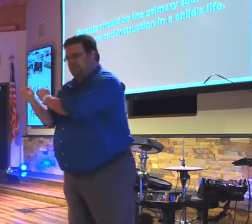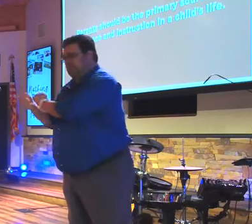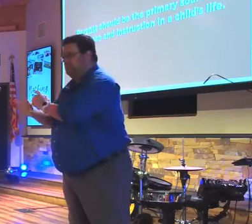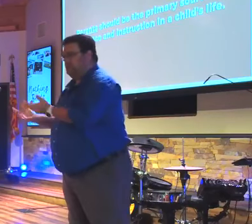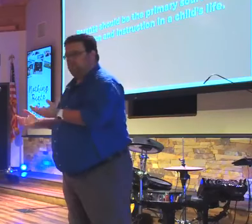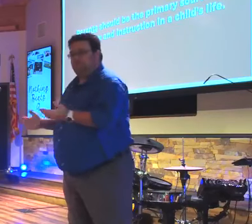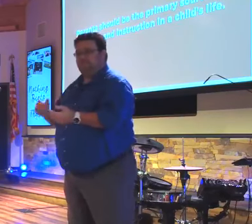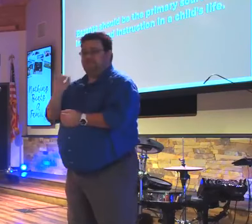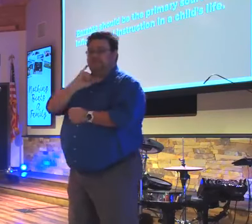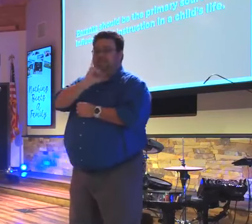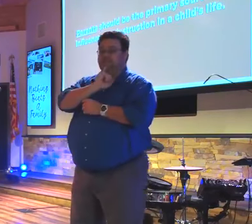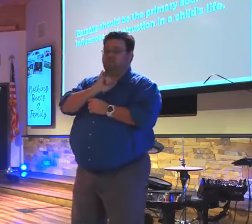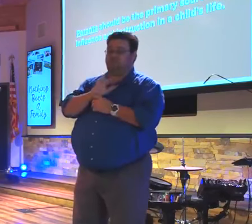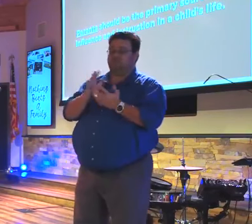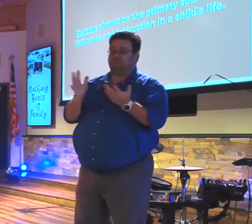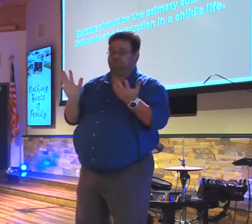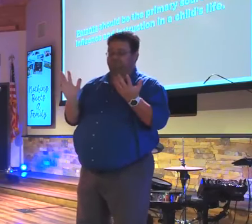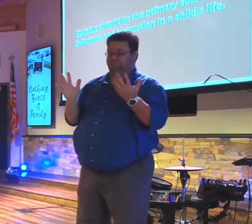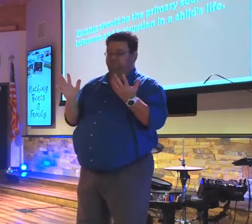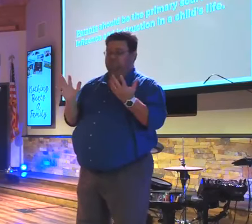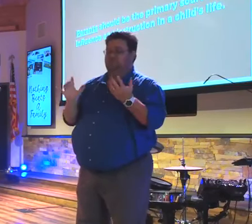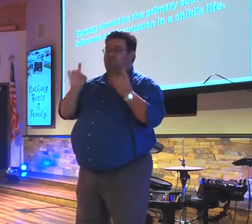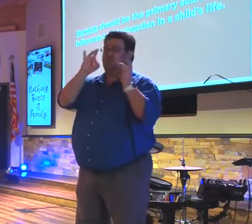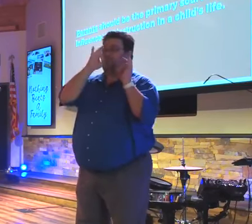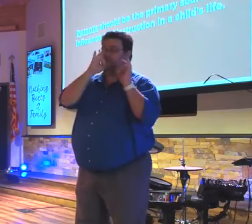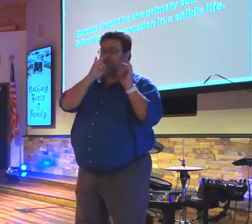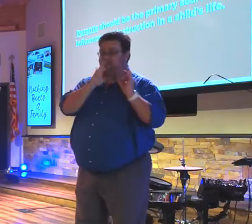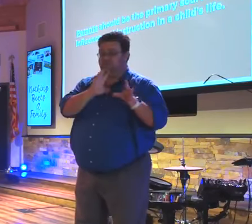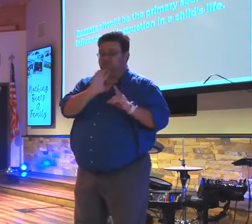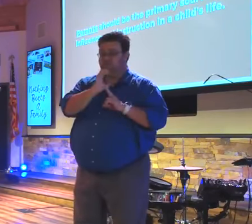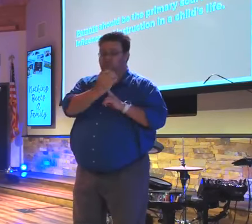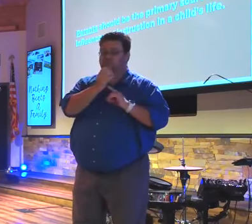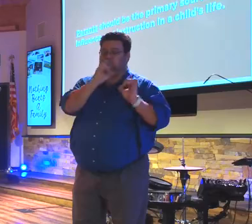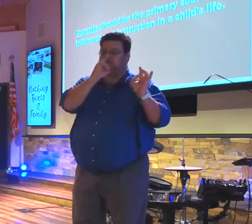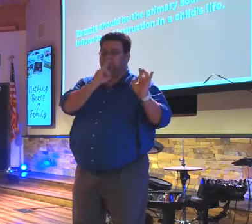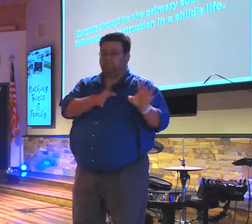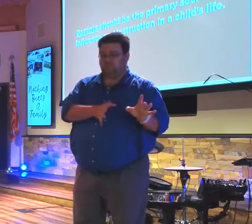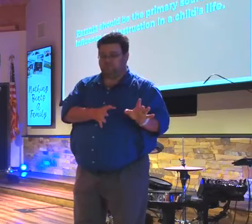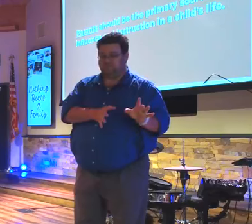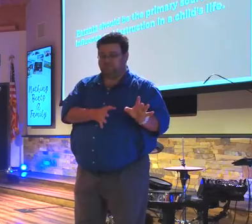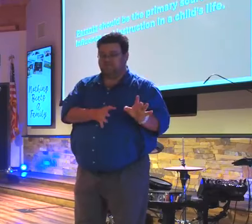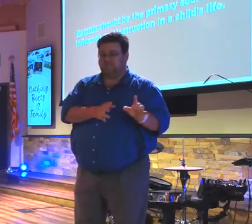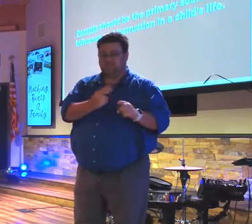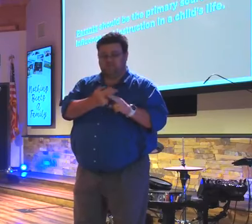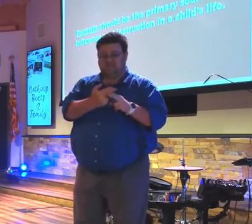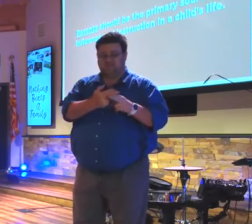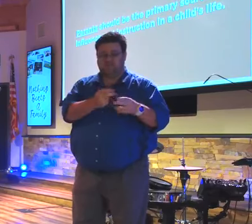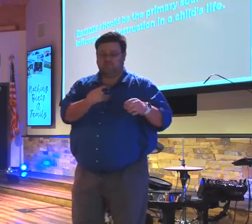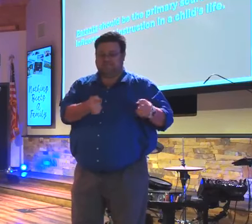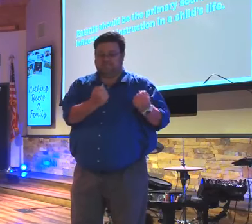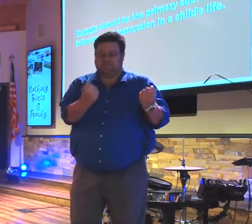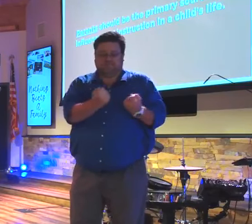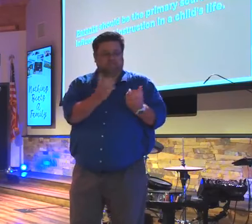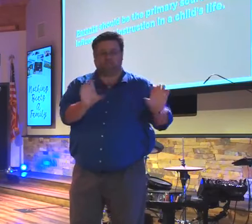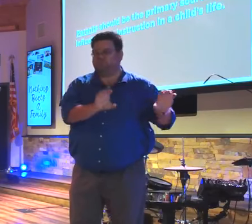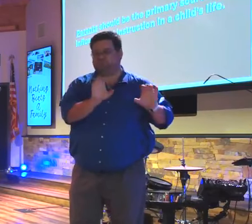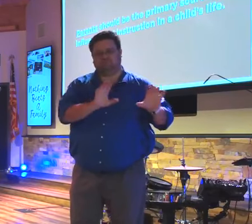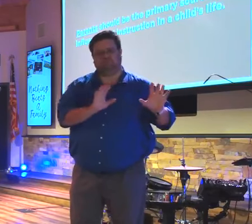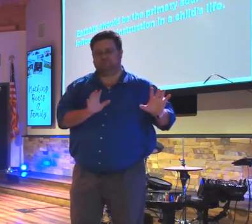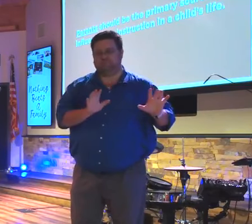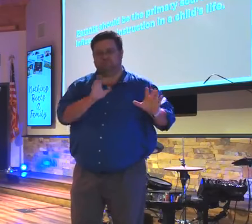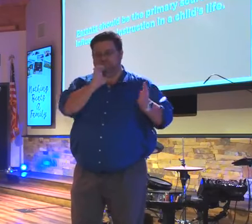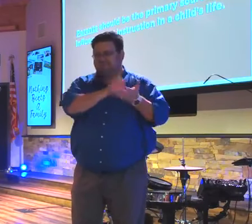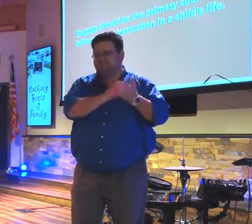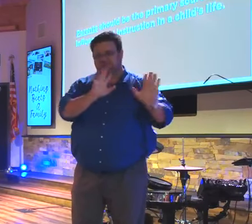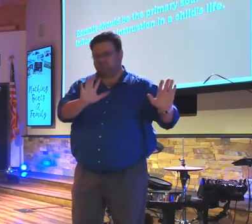I mean, Israel was, it was terrible. The culture was horrible. You name it, they were doing it. It was evil